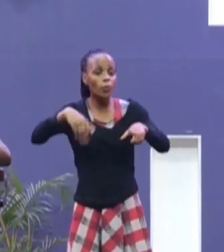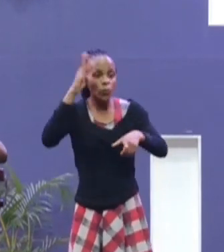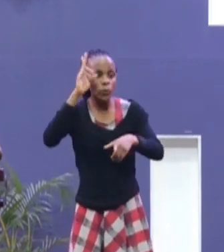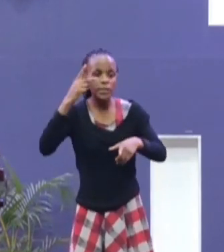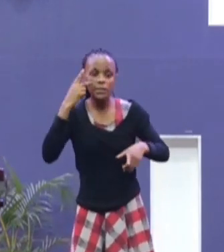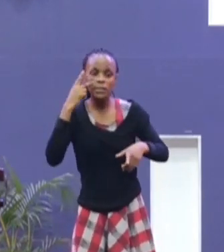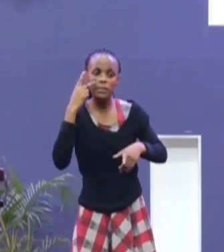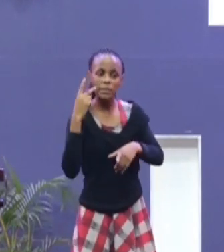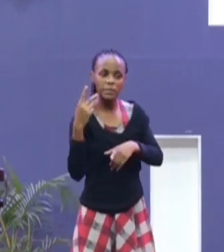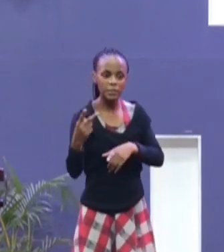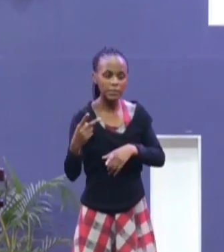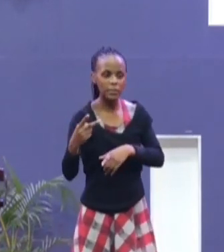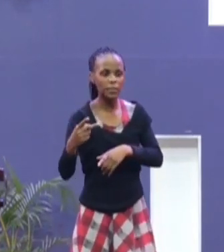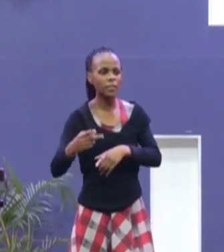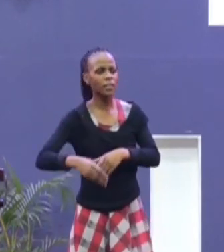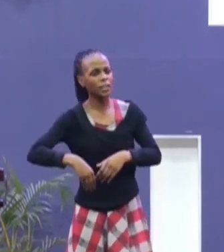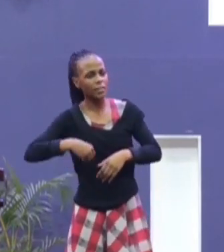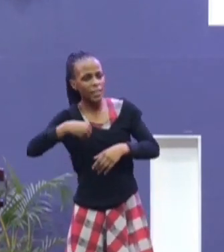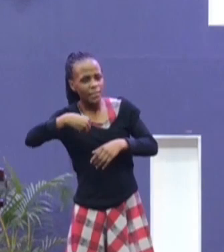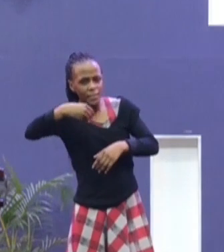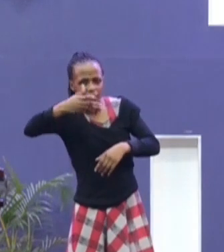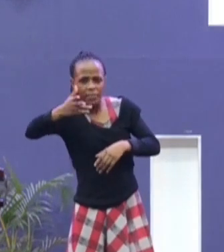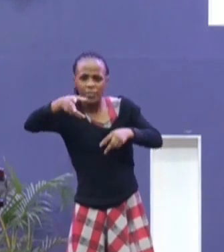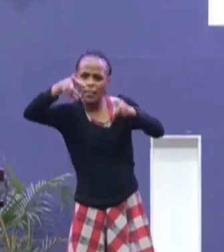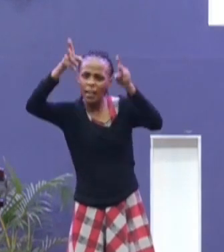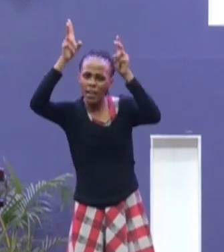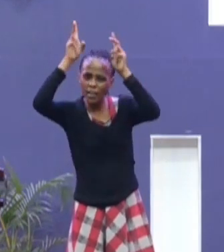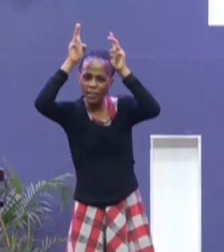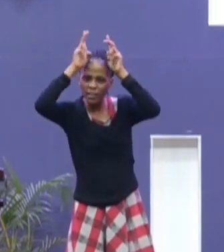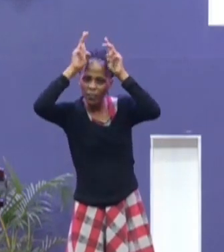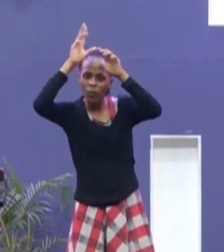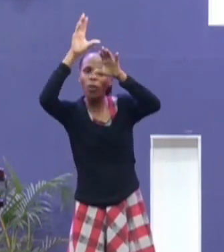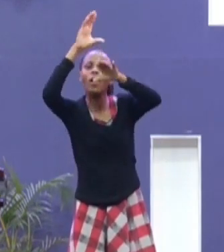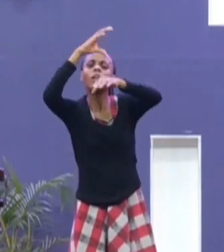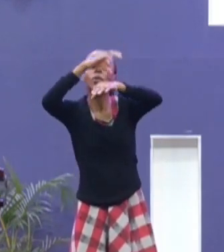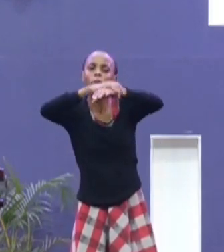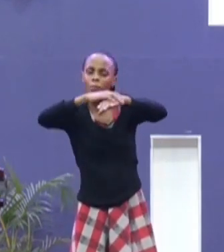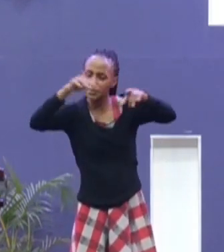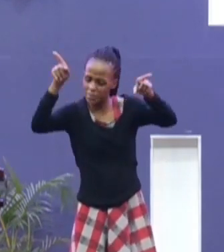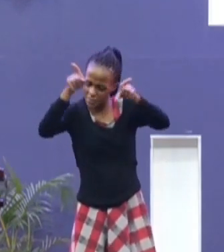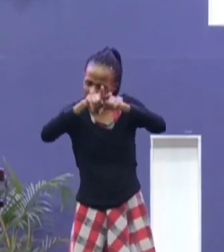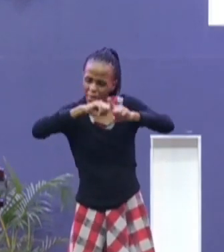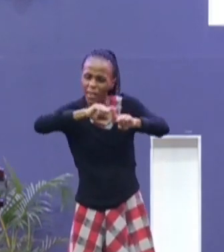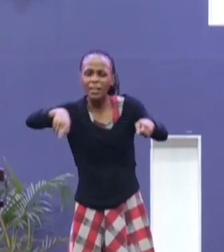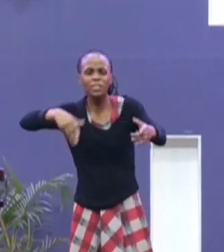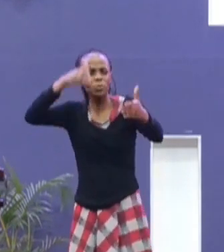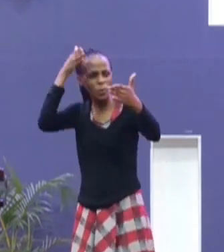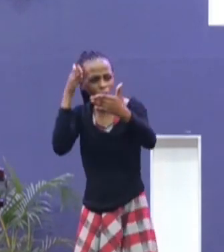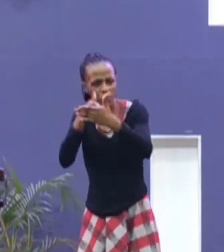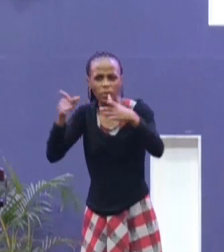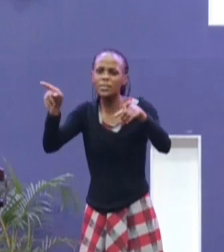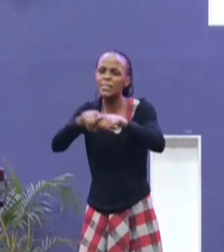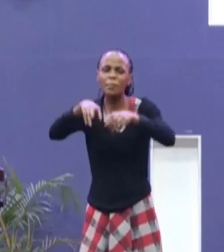things that gives the devil a grip that he resists. Even as we resist him, he keeps on